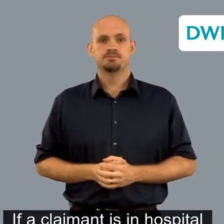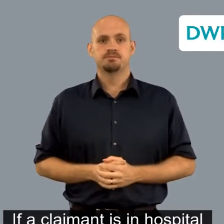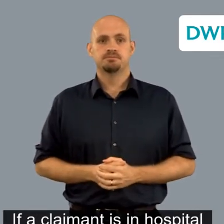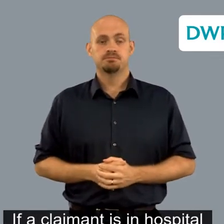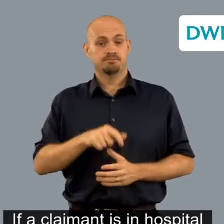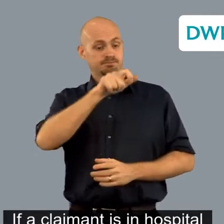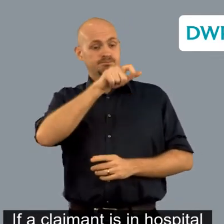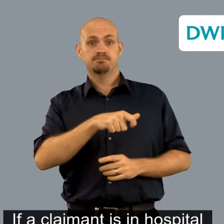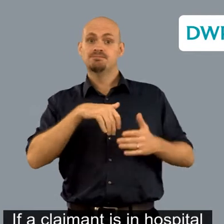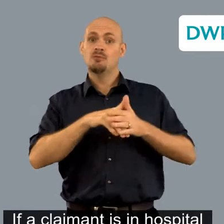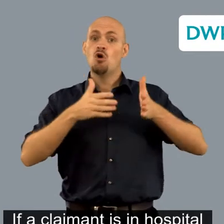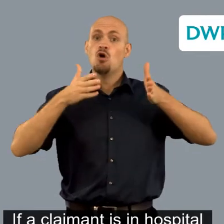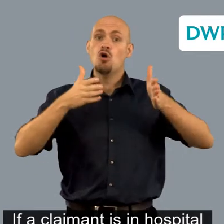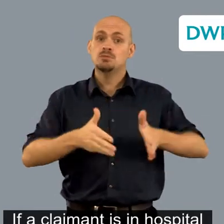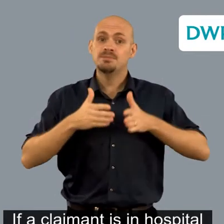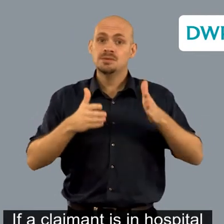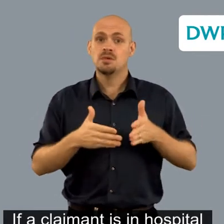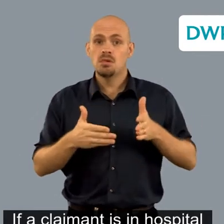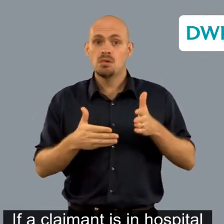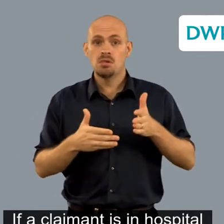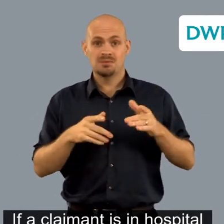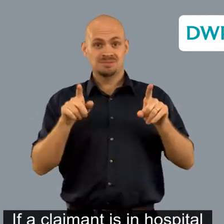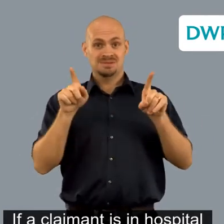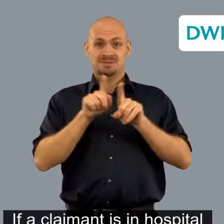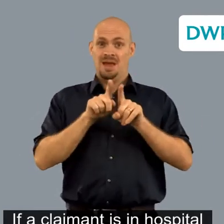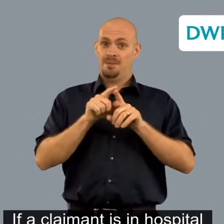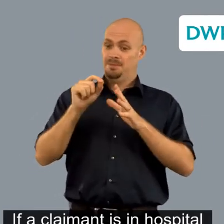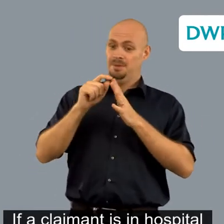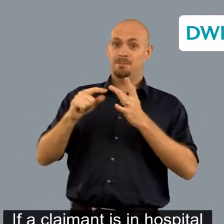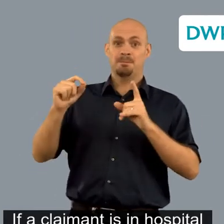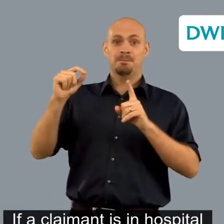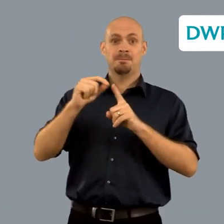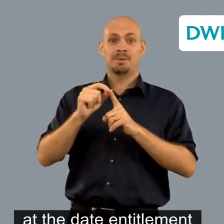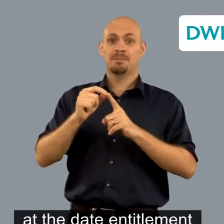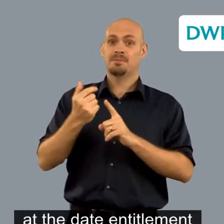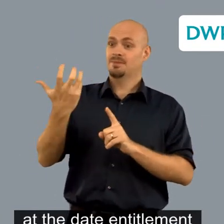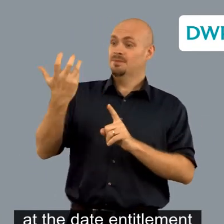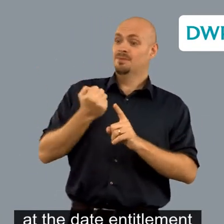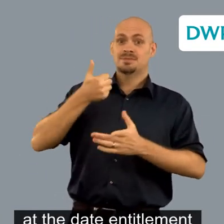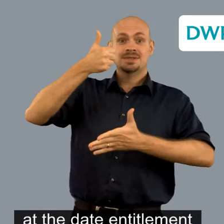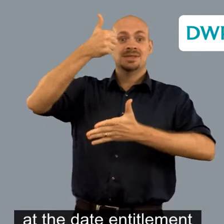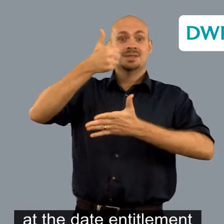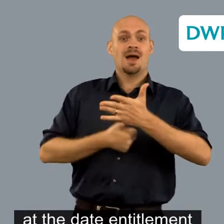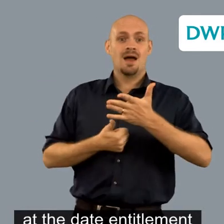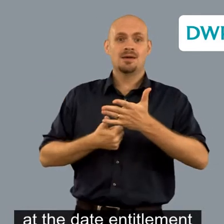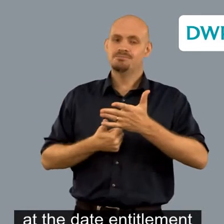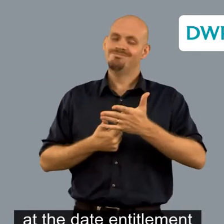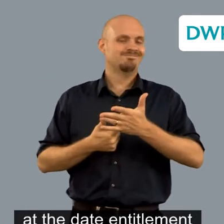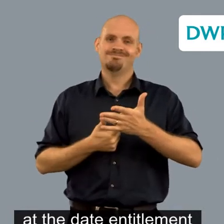If a claimant is in hospital or a similar institution at the date entitlement to PIP starts, PIP